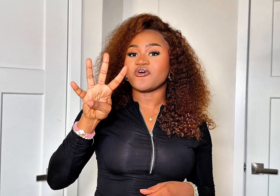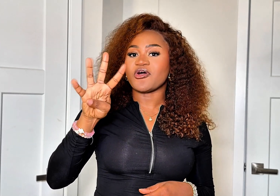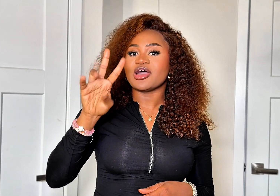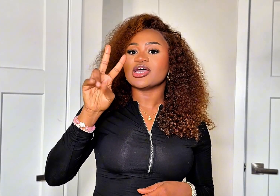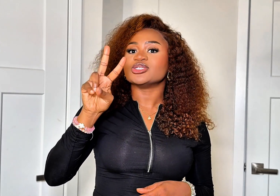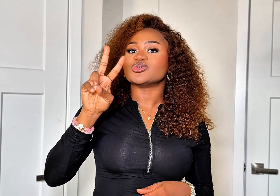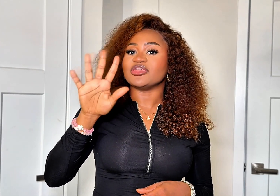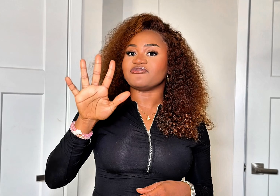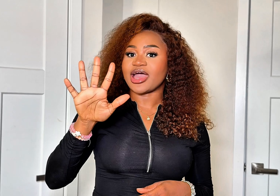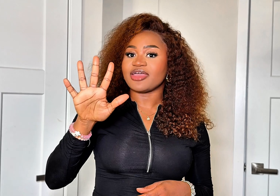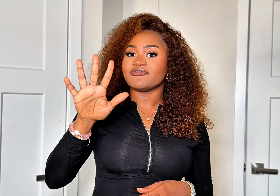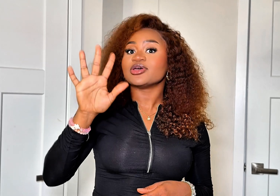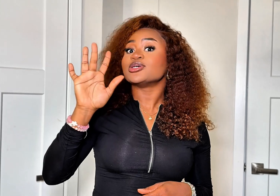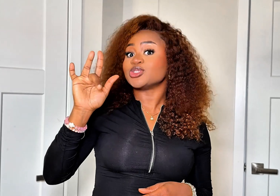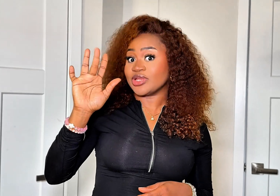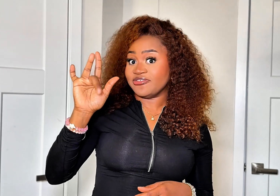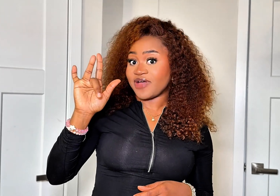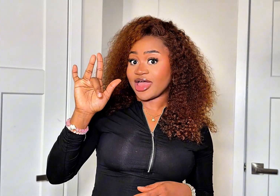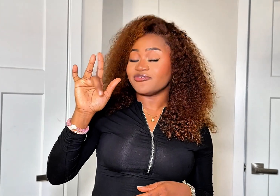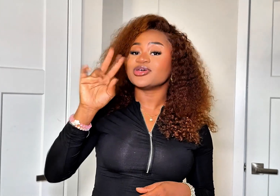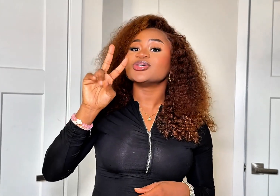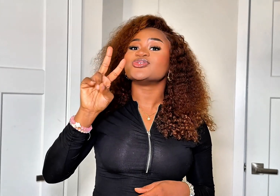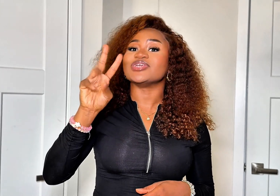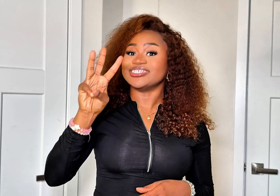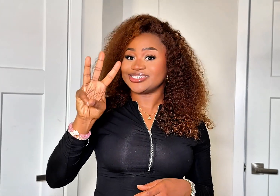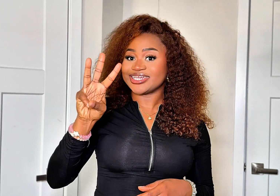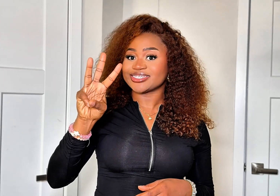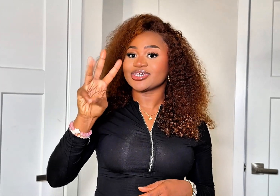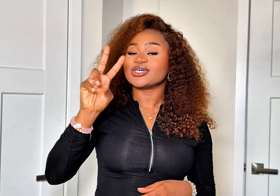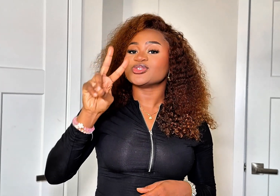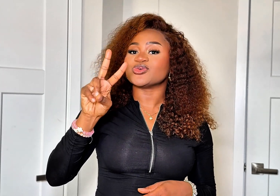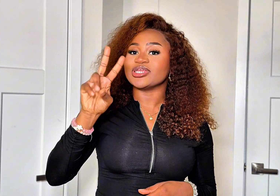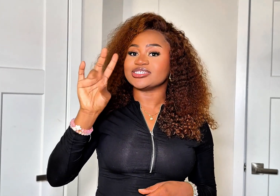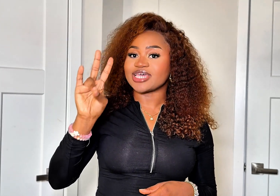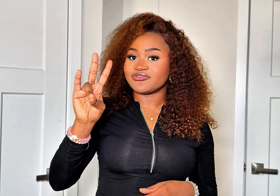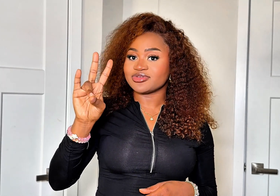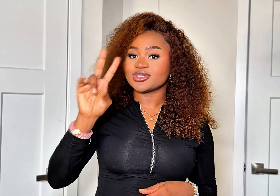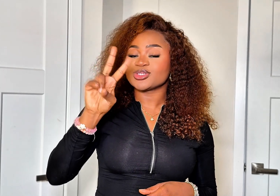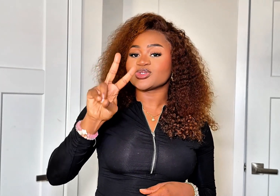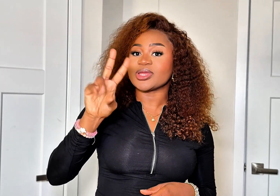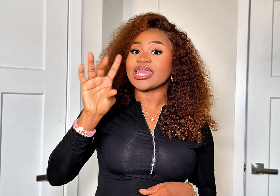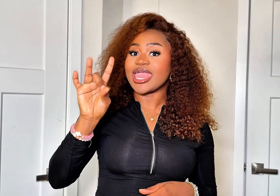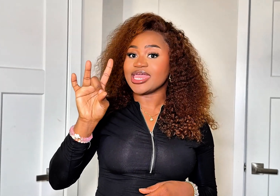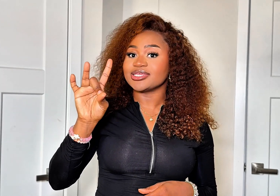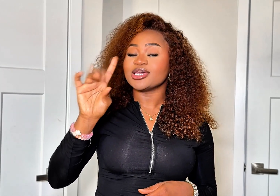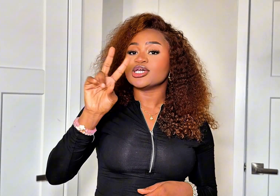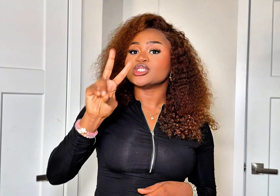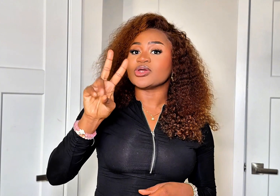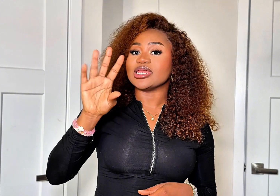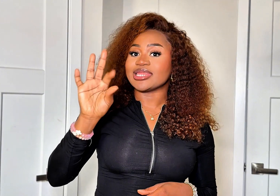24, 25, 25, 26, 27, 28,